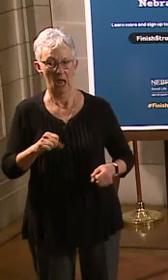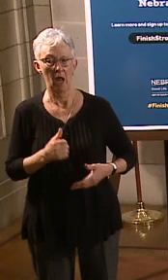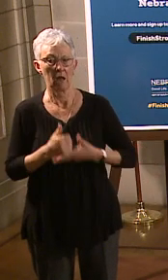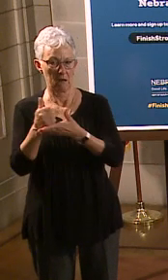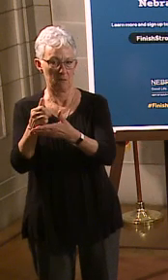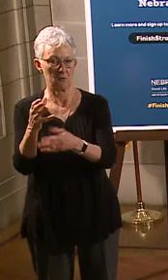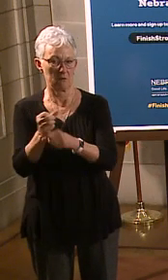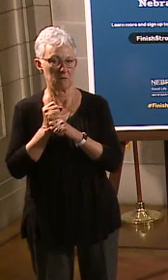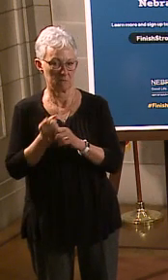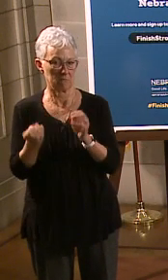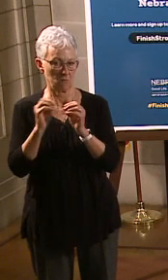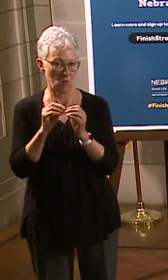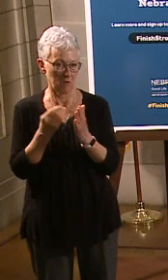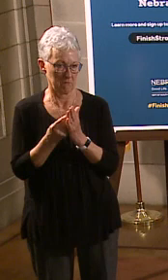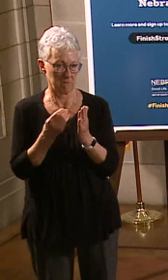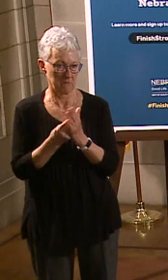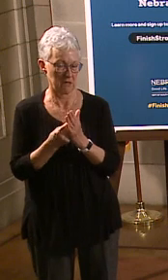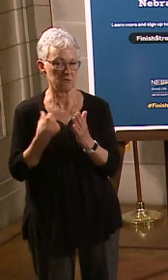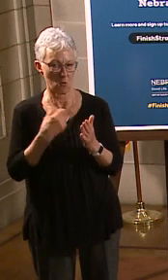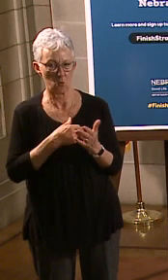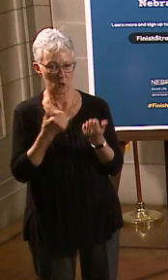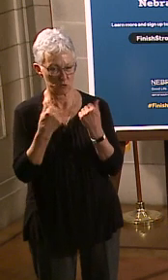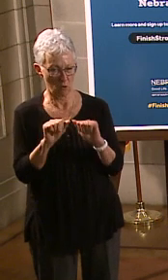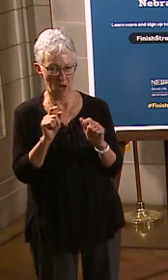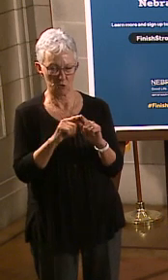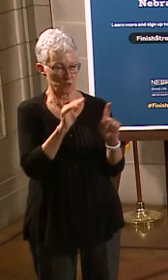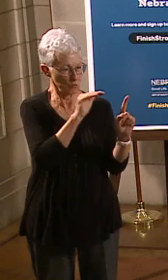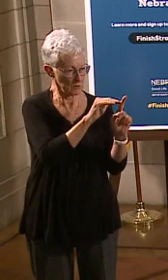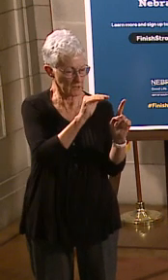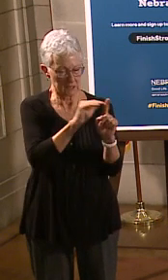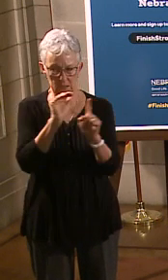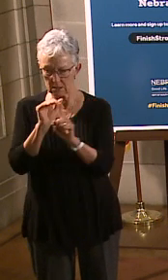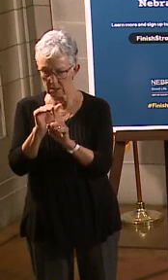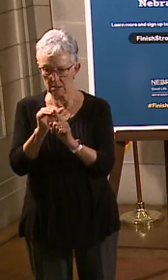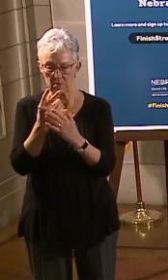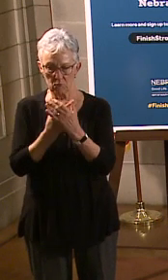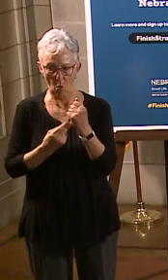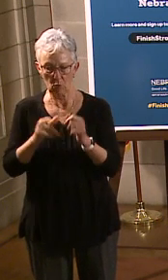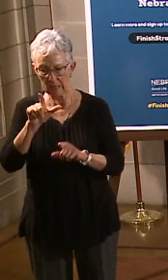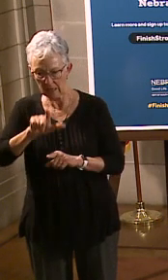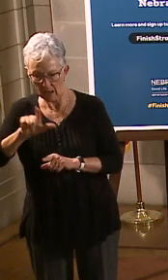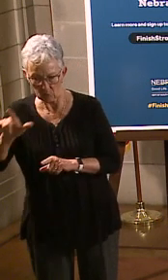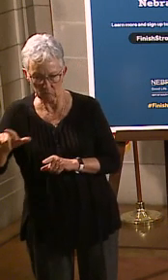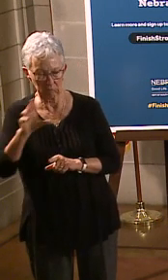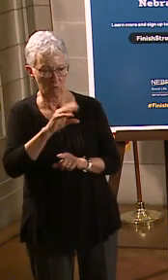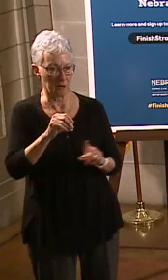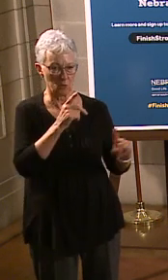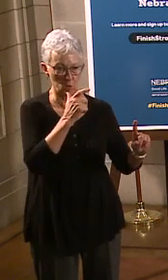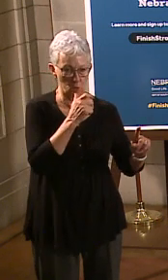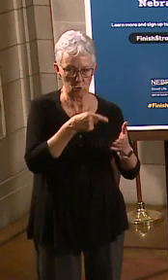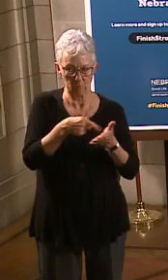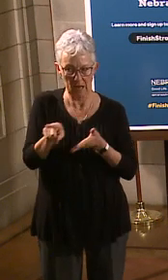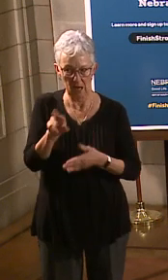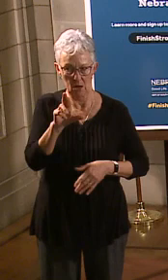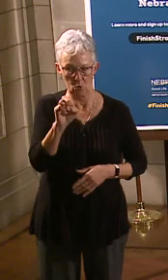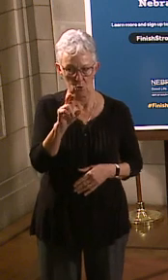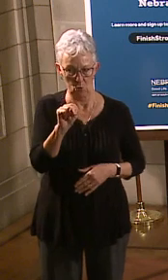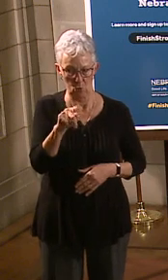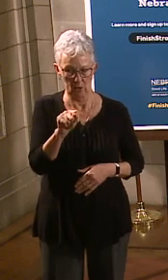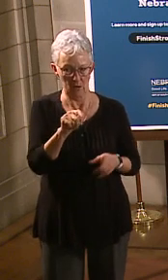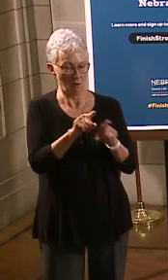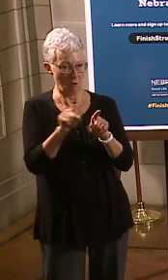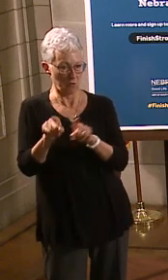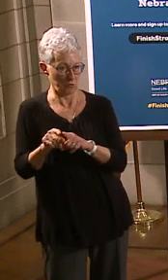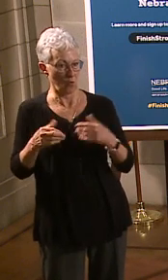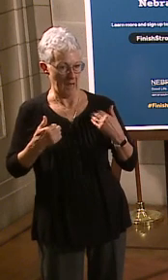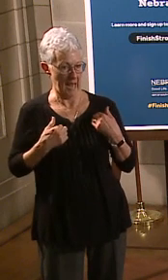making both landlords and tenants aware of the Emergency Rental Assistance Program and how to apply. Would also note there is a Spanish site. If you